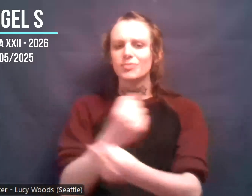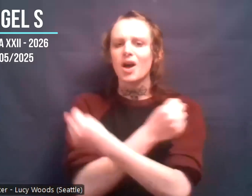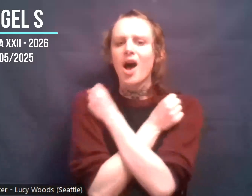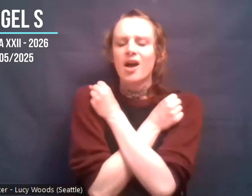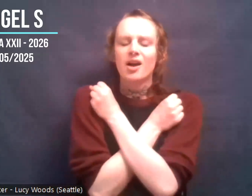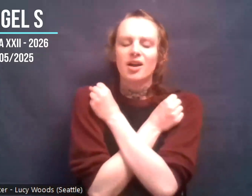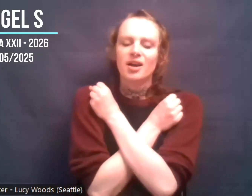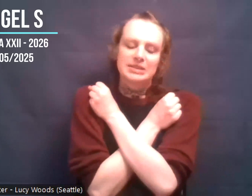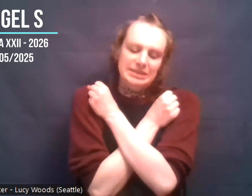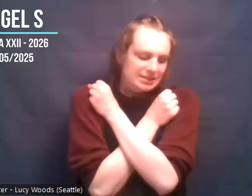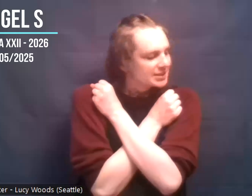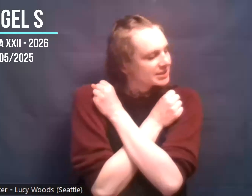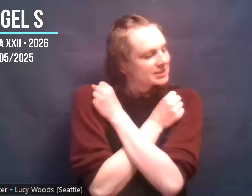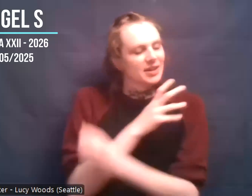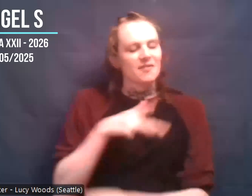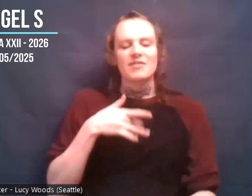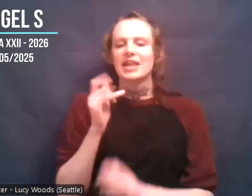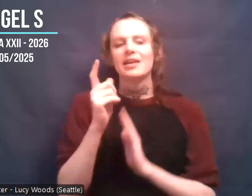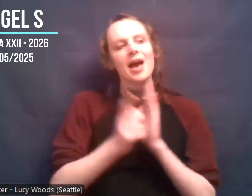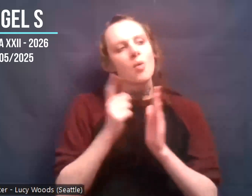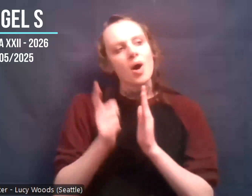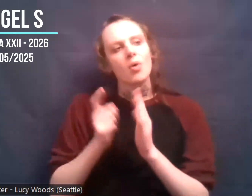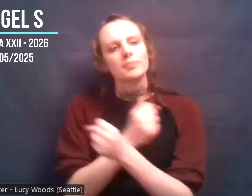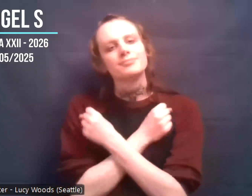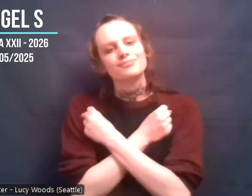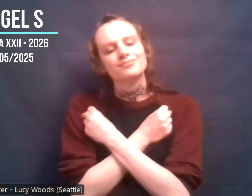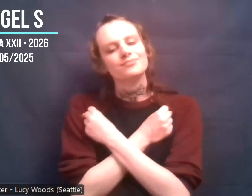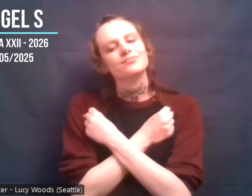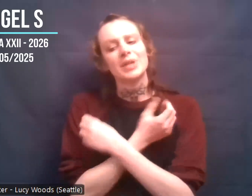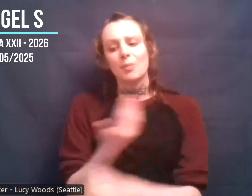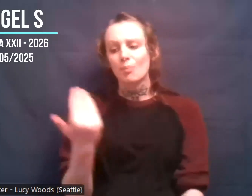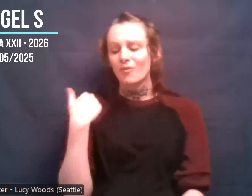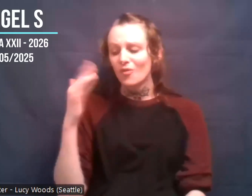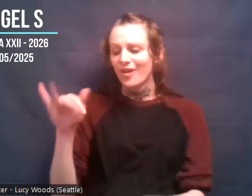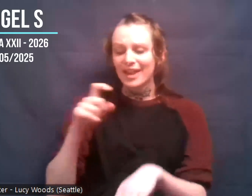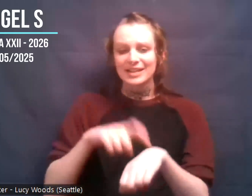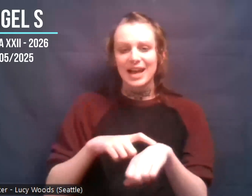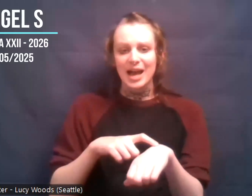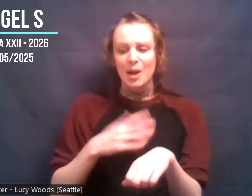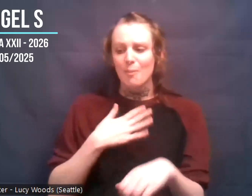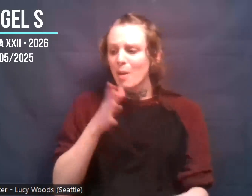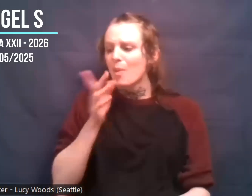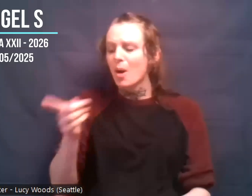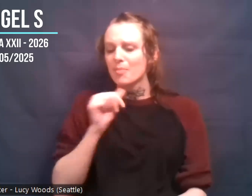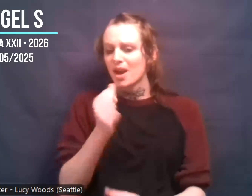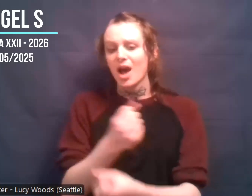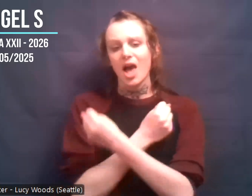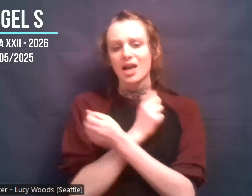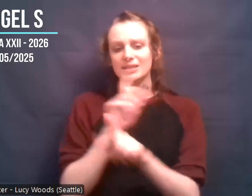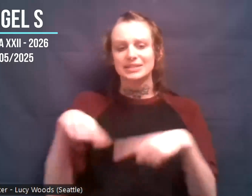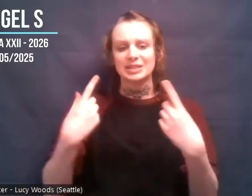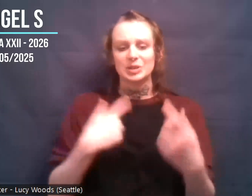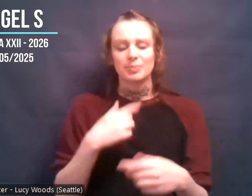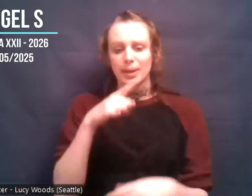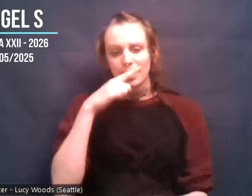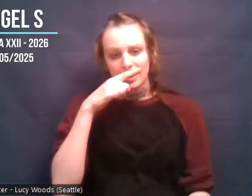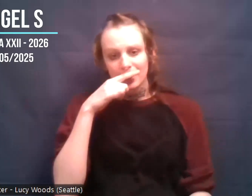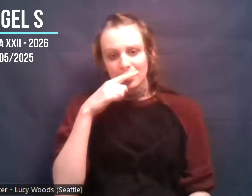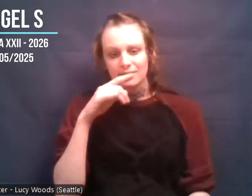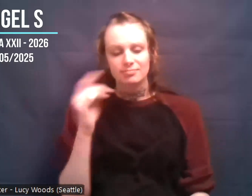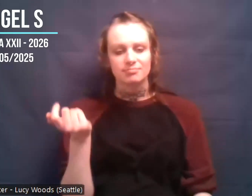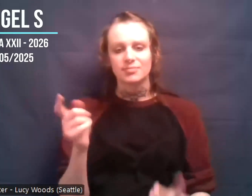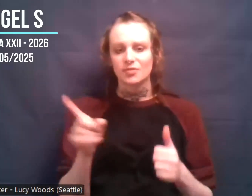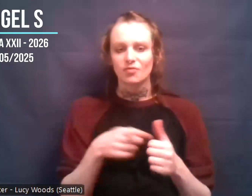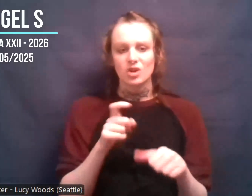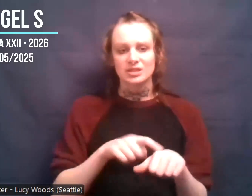hours. And I haven't hugged my mom since I was a kid. And that was the first time I hugged my mom in my adulthood.